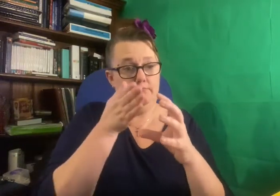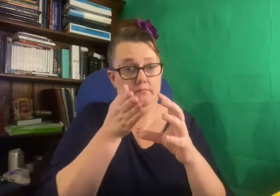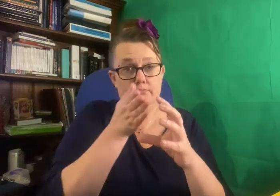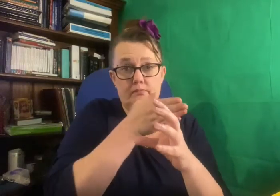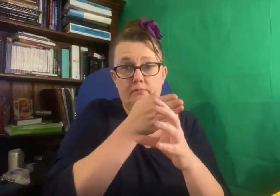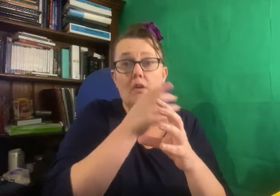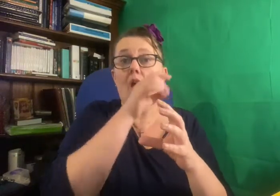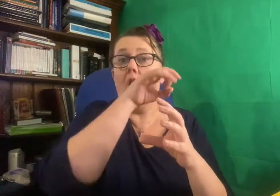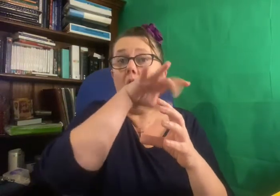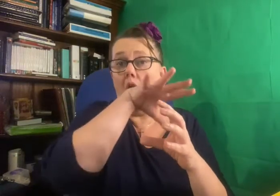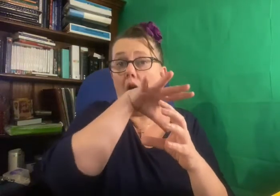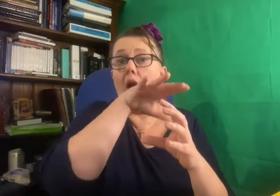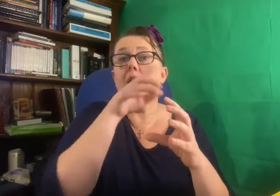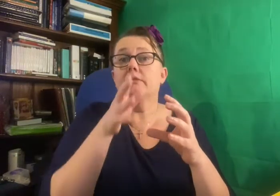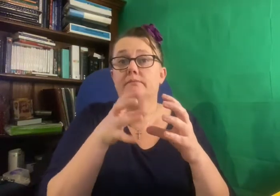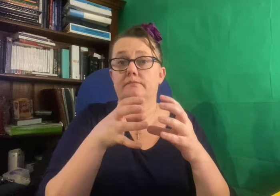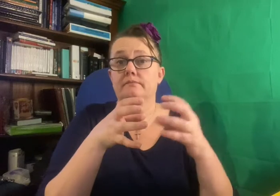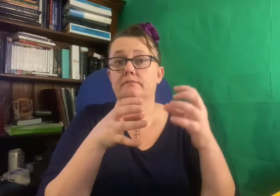Those are the two clear sides of the ball,